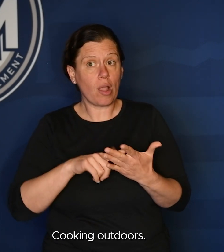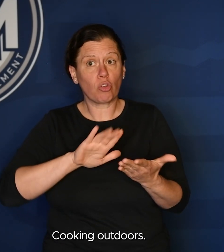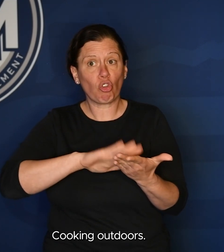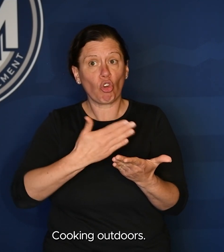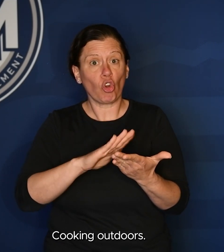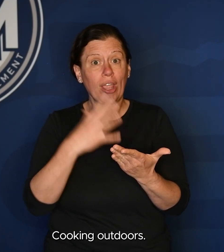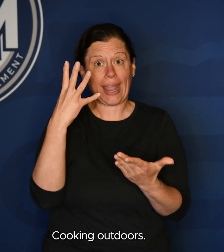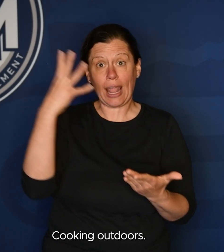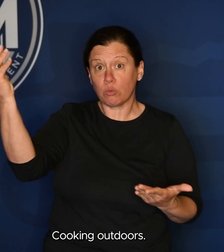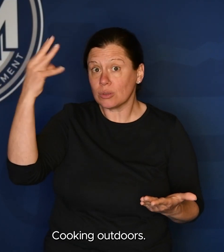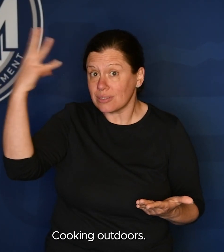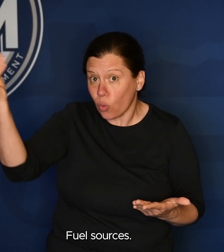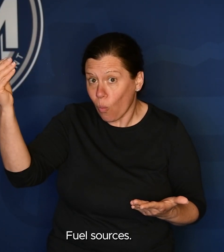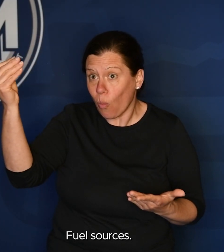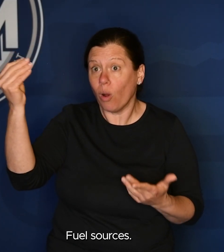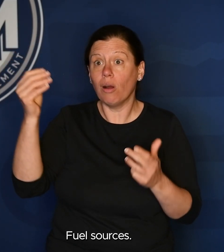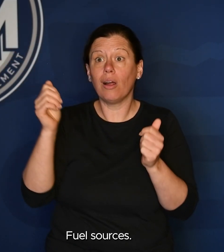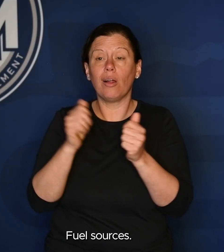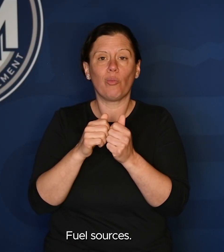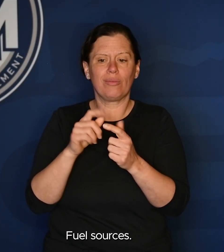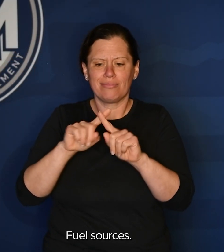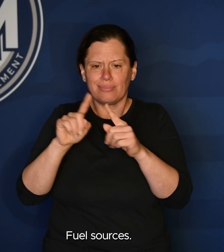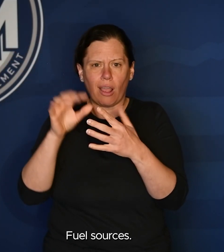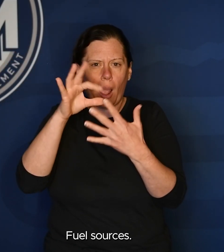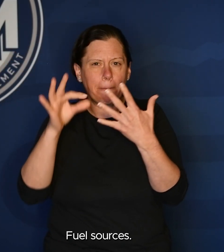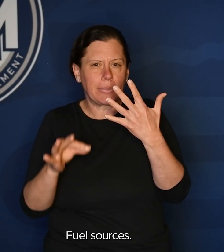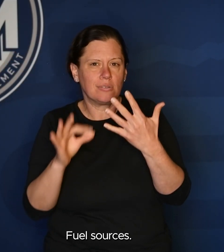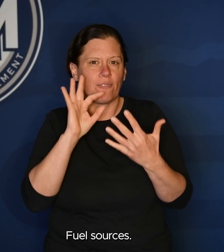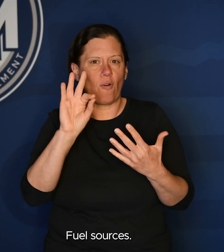Cooking outdoors fuel sources.